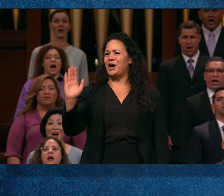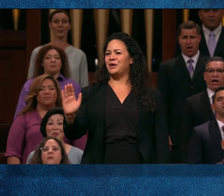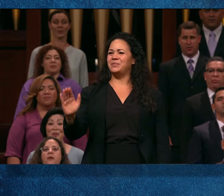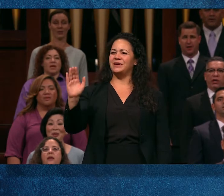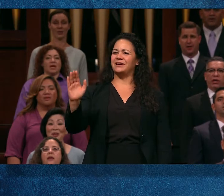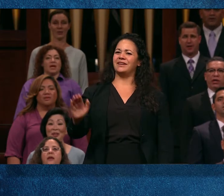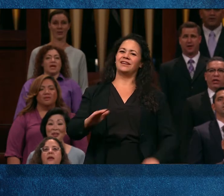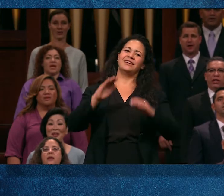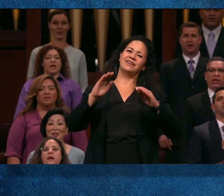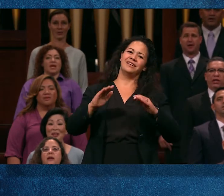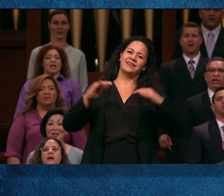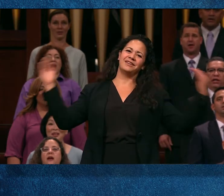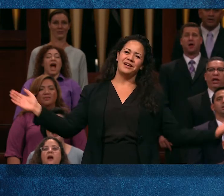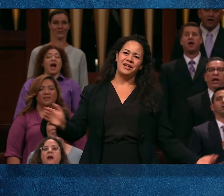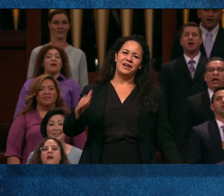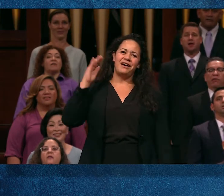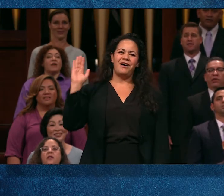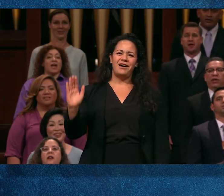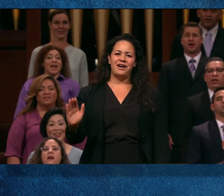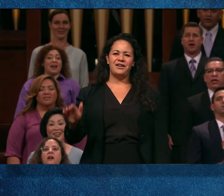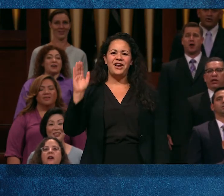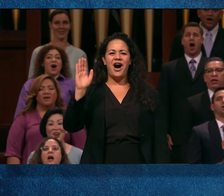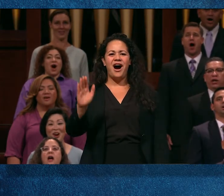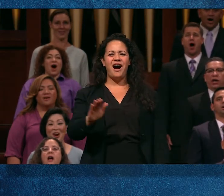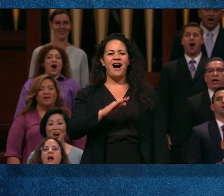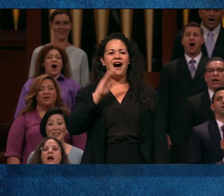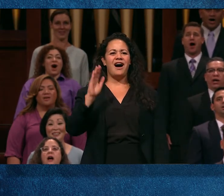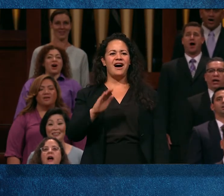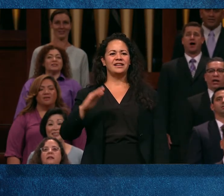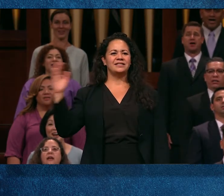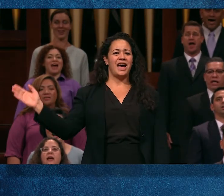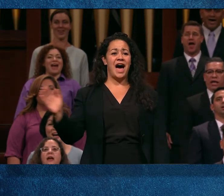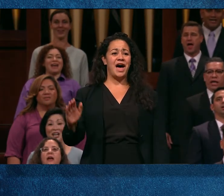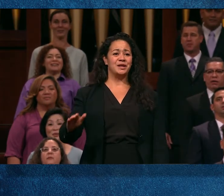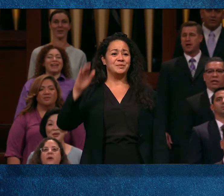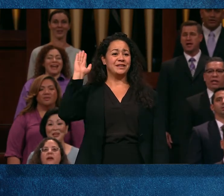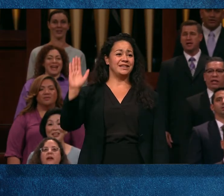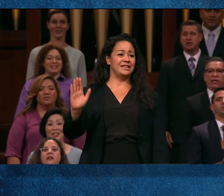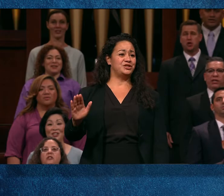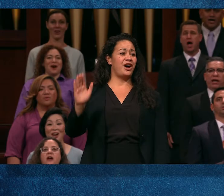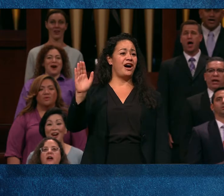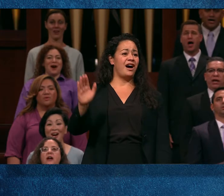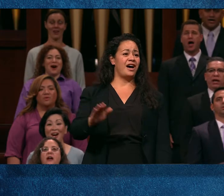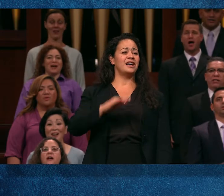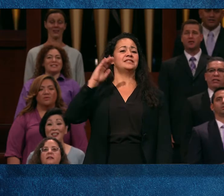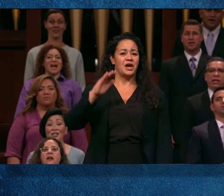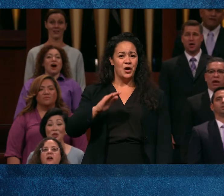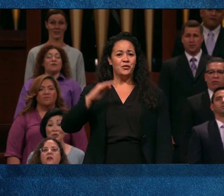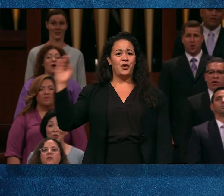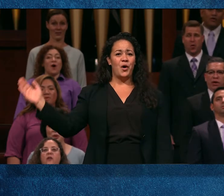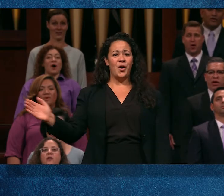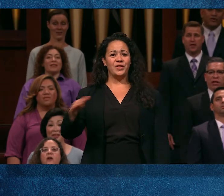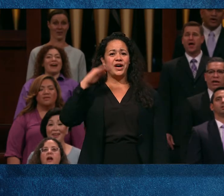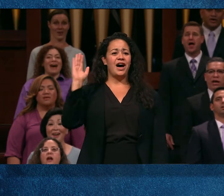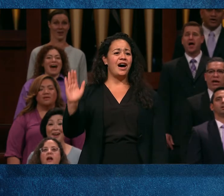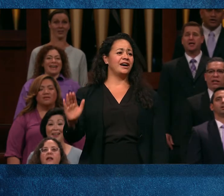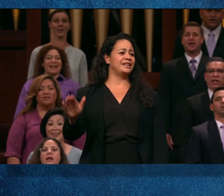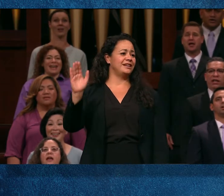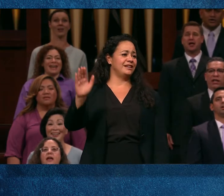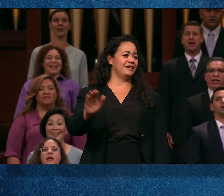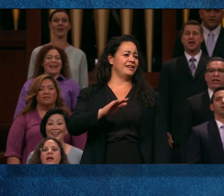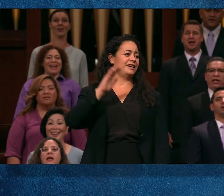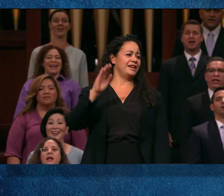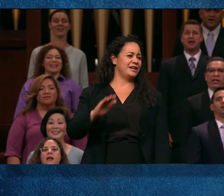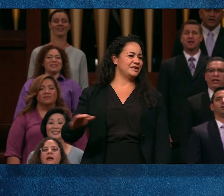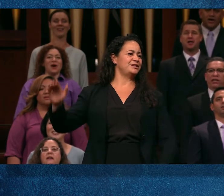a mean. Hear God and be just, O the